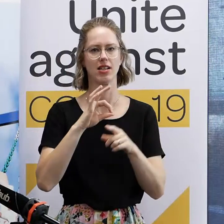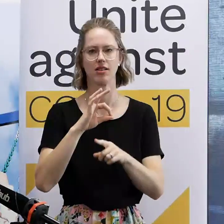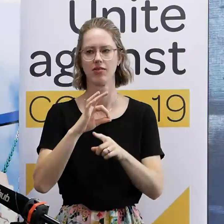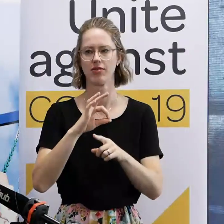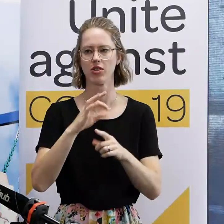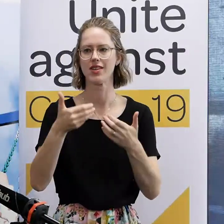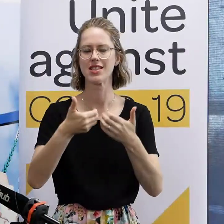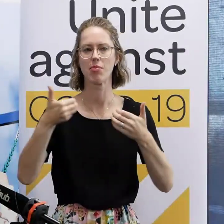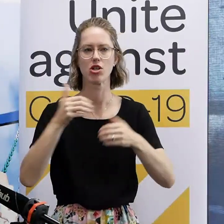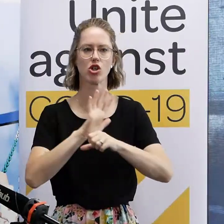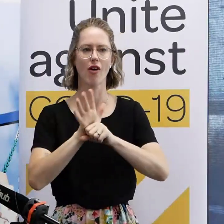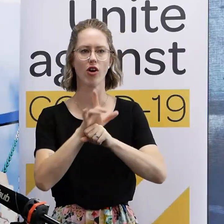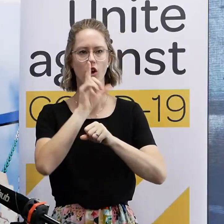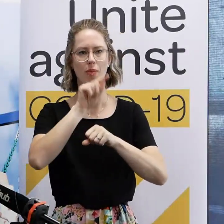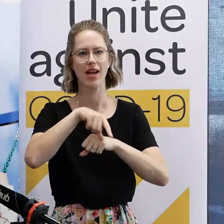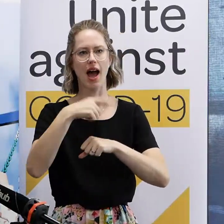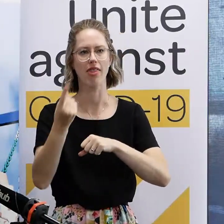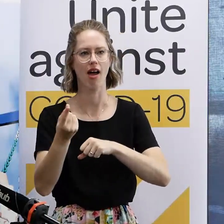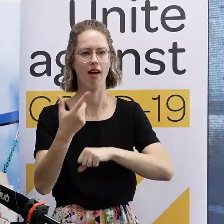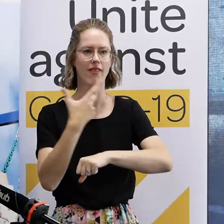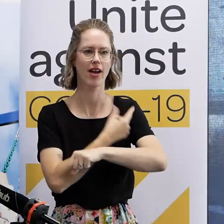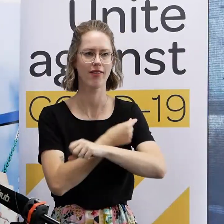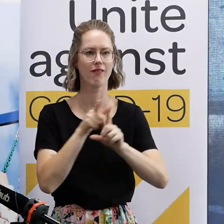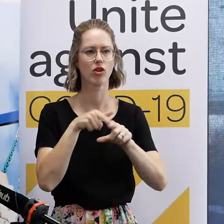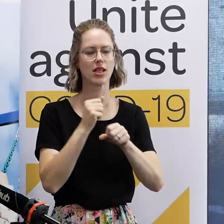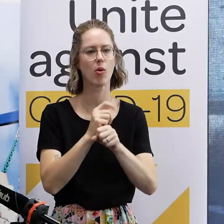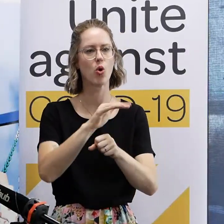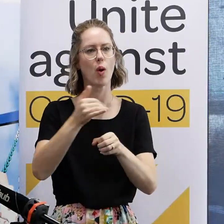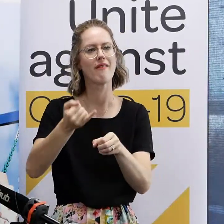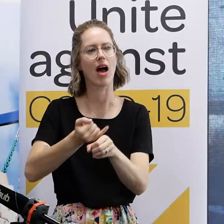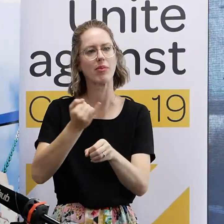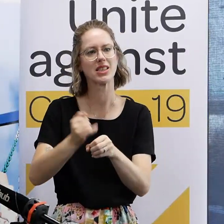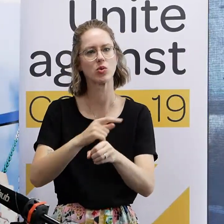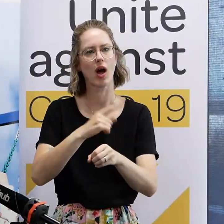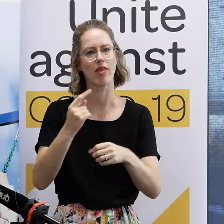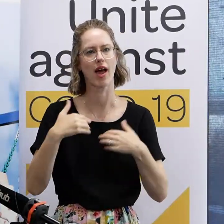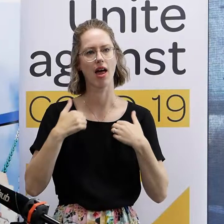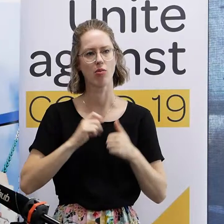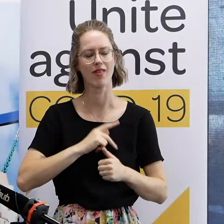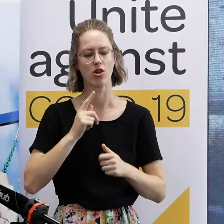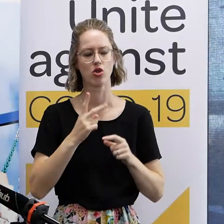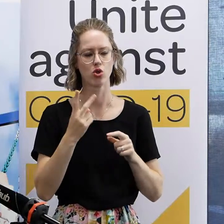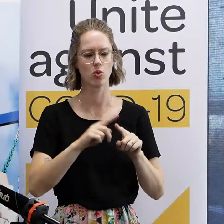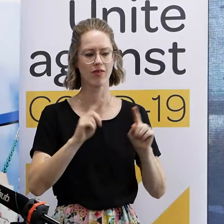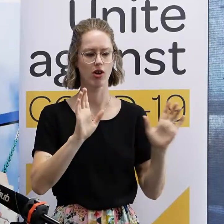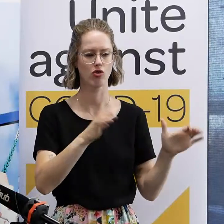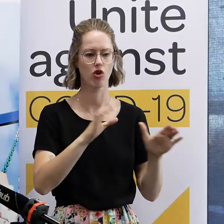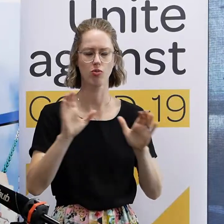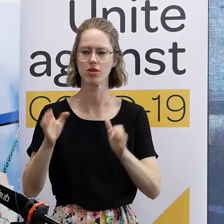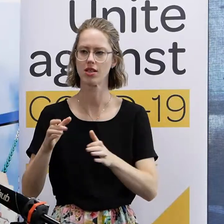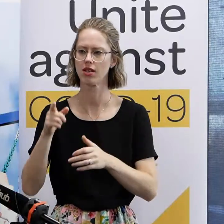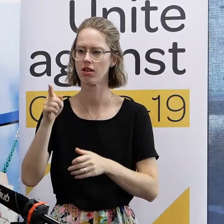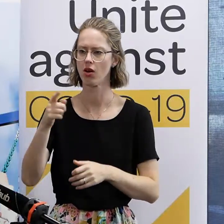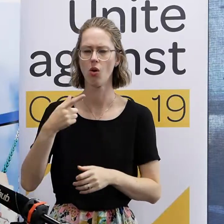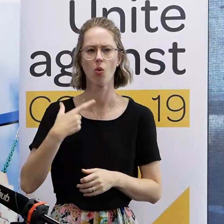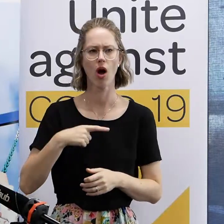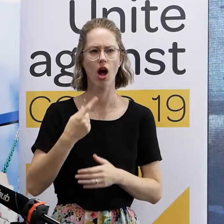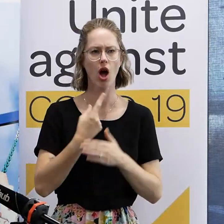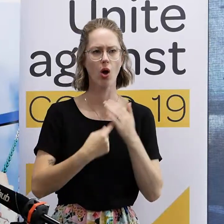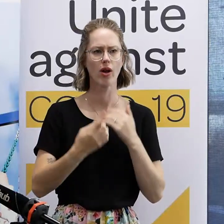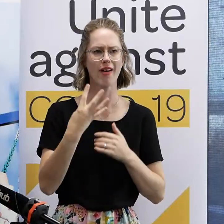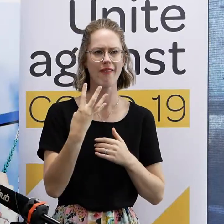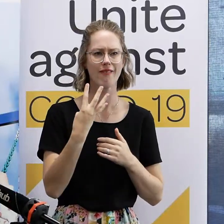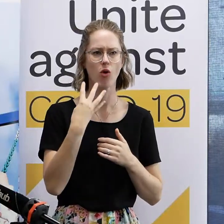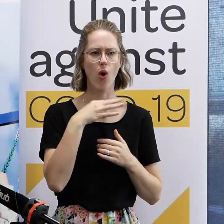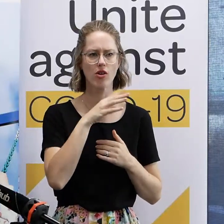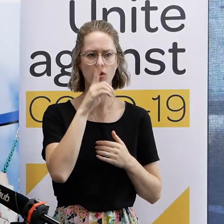to COVID-19, and that included pharmacists and a range of other health professionals. So they're two different groups. And why only are 400